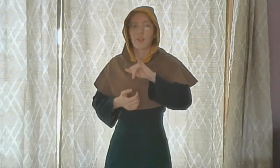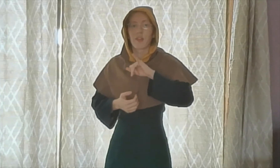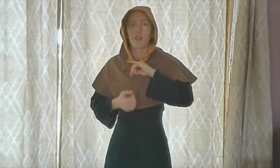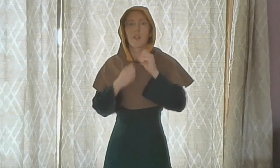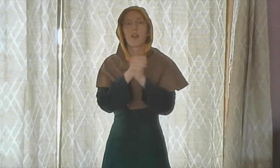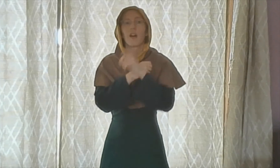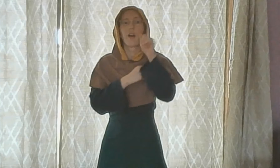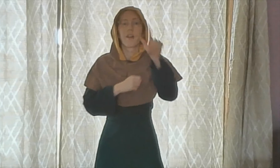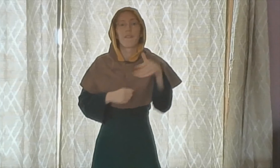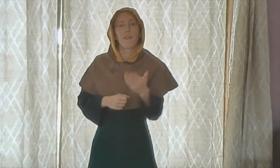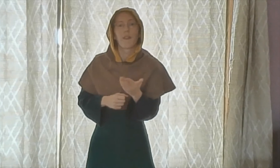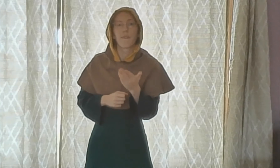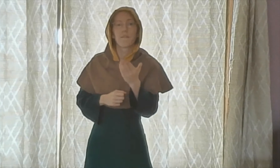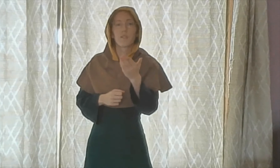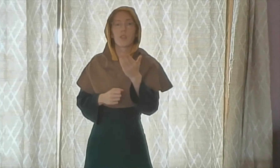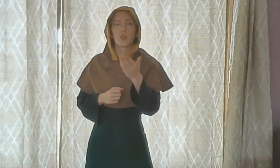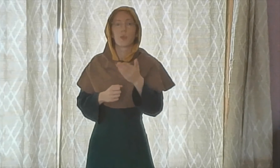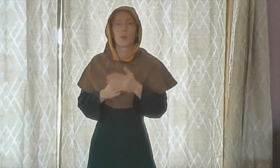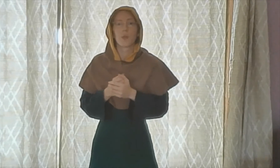feel. I fight for you.